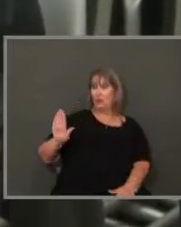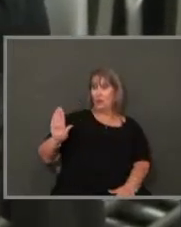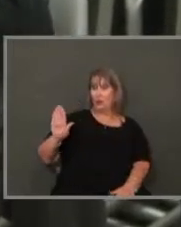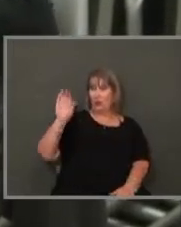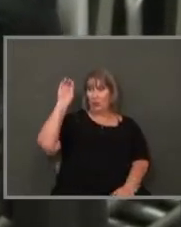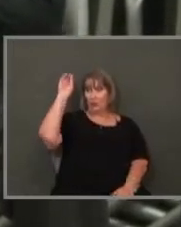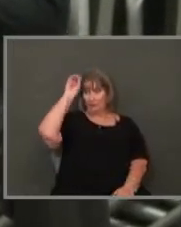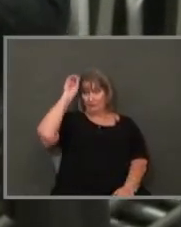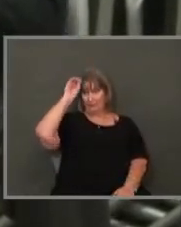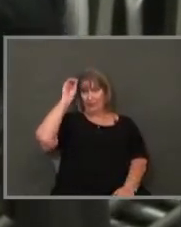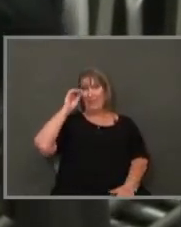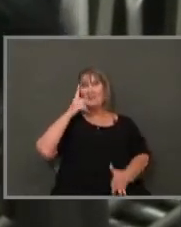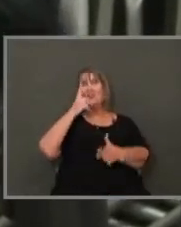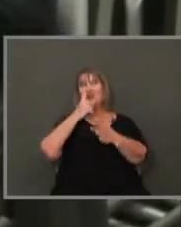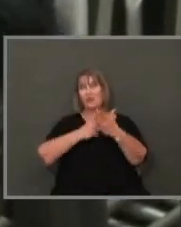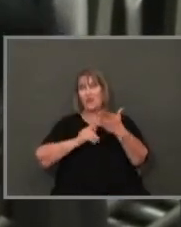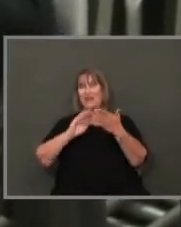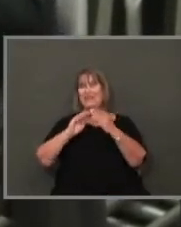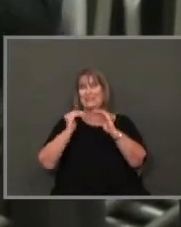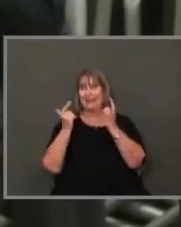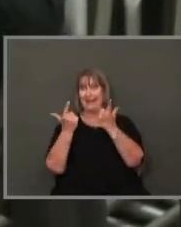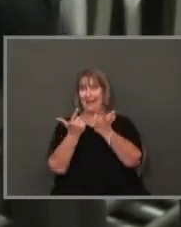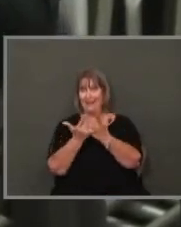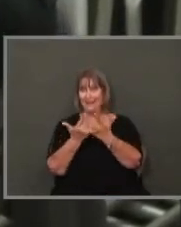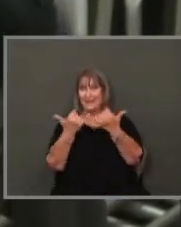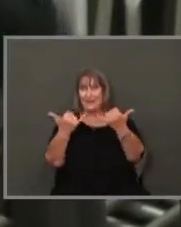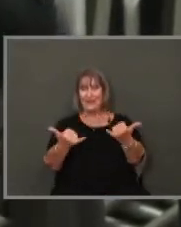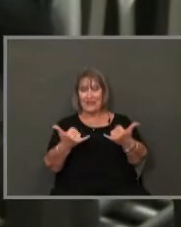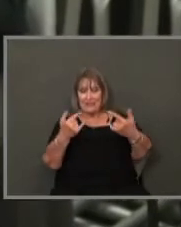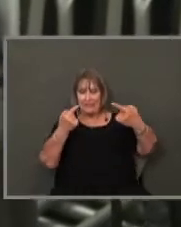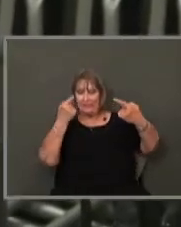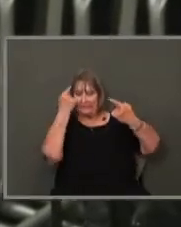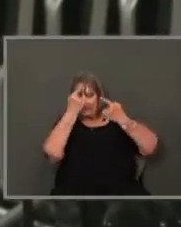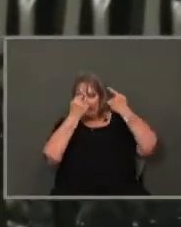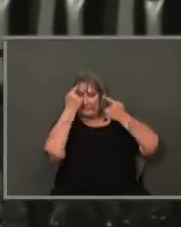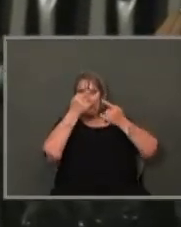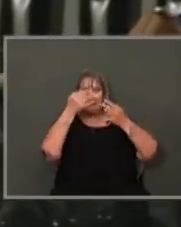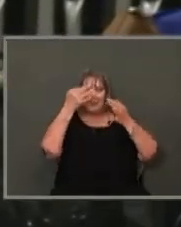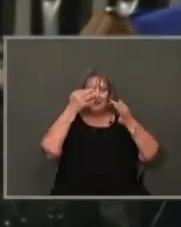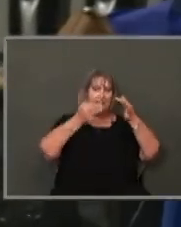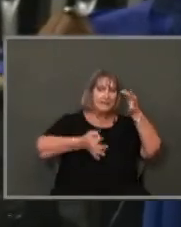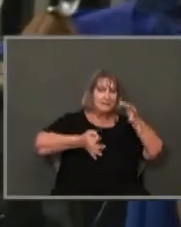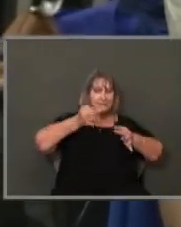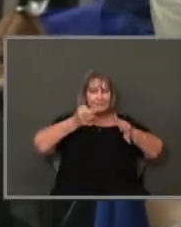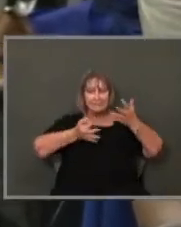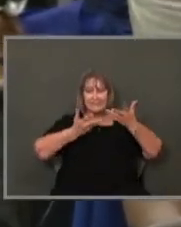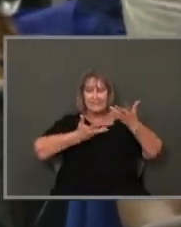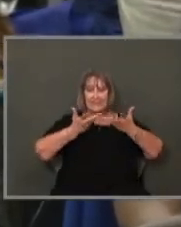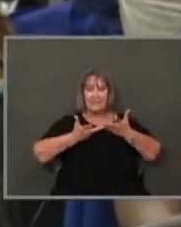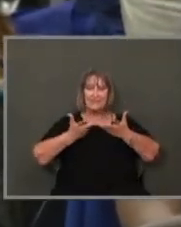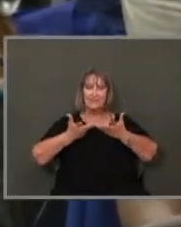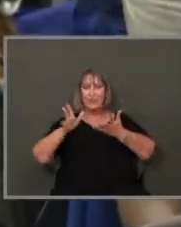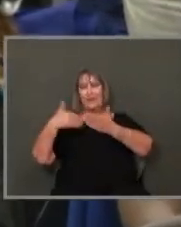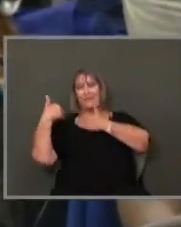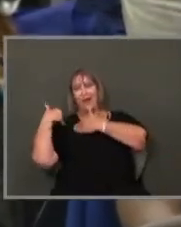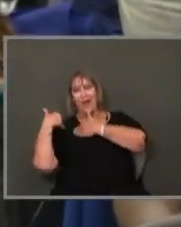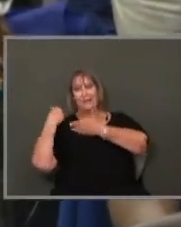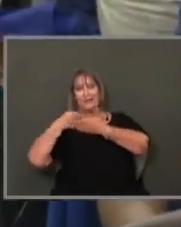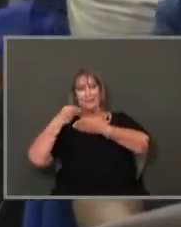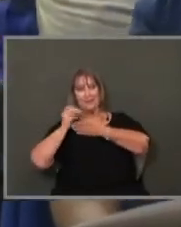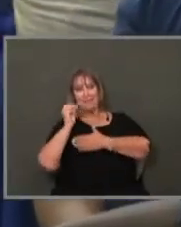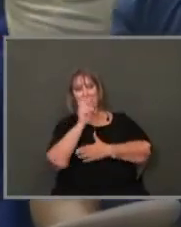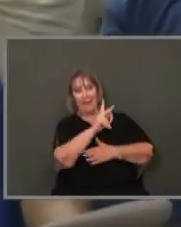exact conversation that the council is trying to weigh in on. What do they do? Is it an opportunity, or is it an obligation to do something in